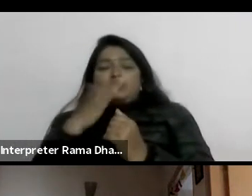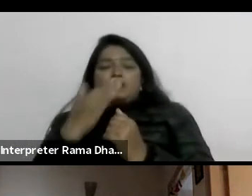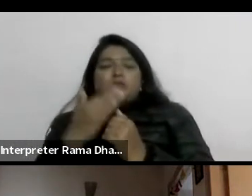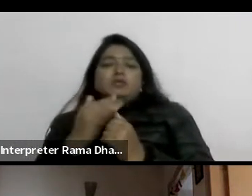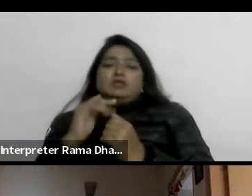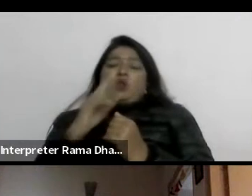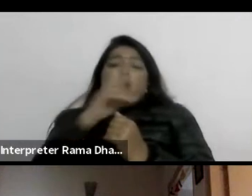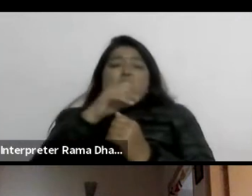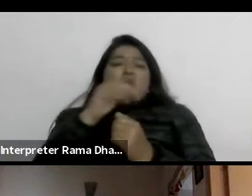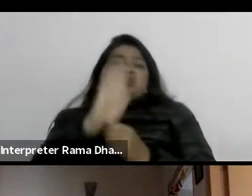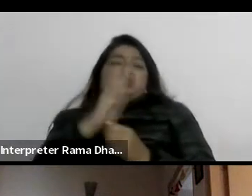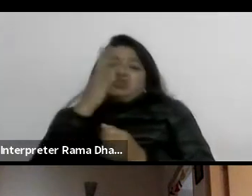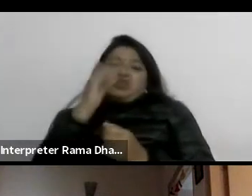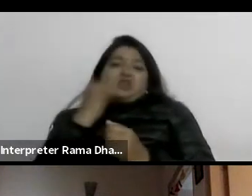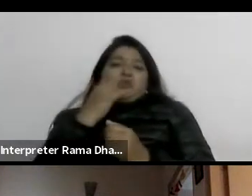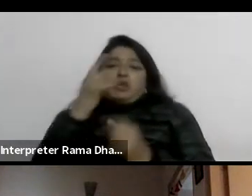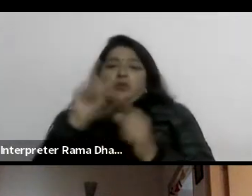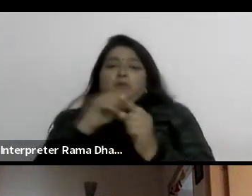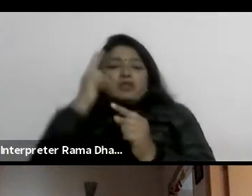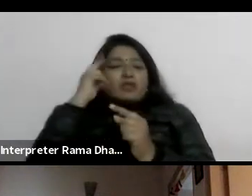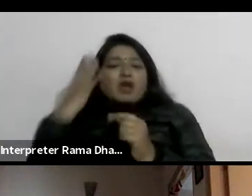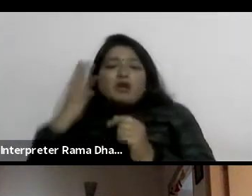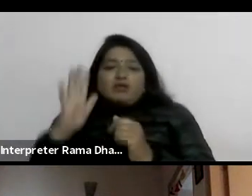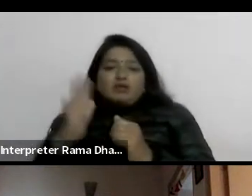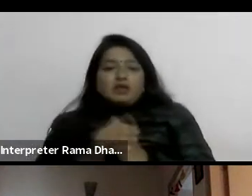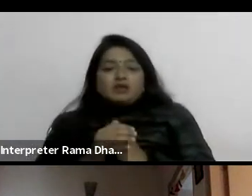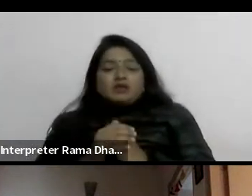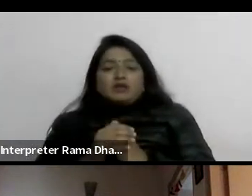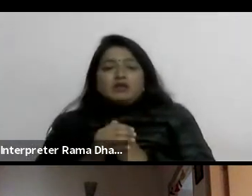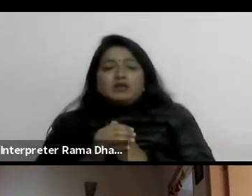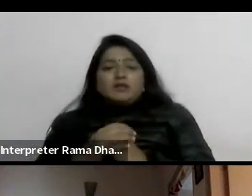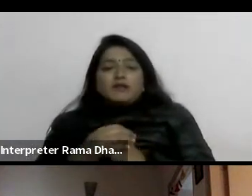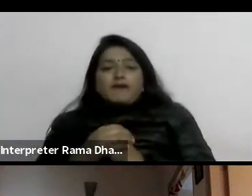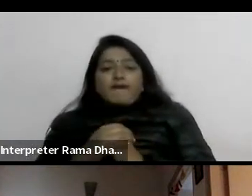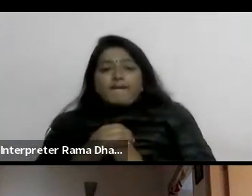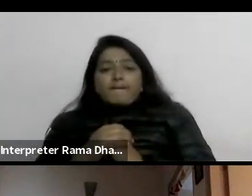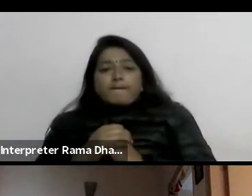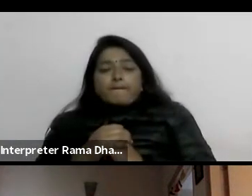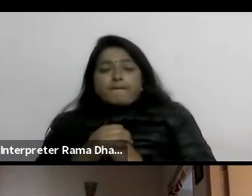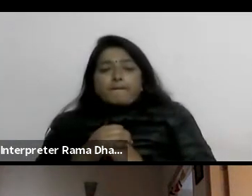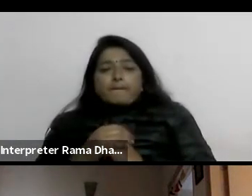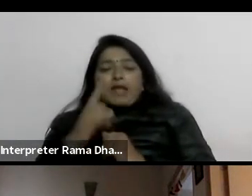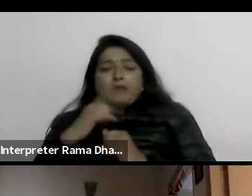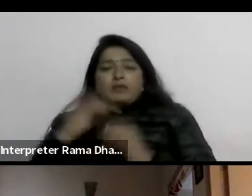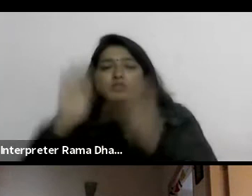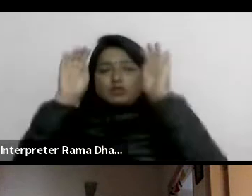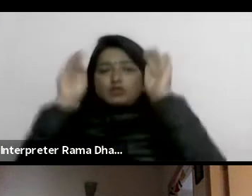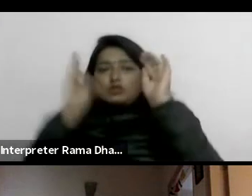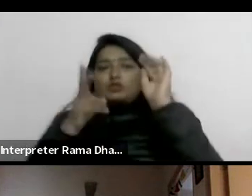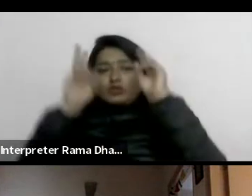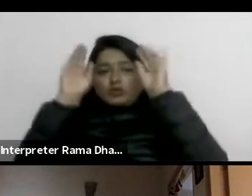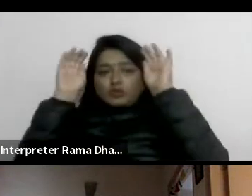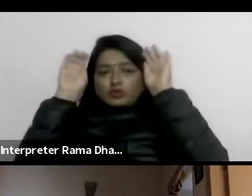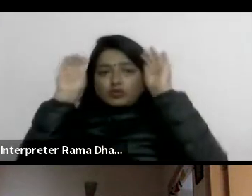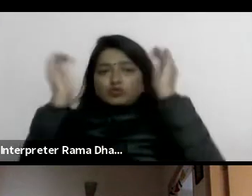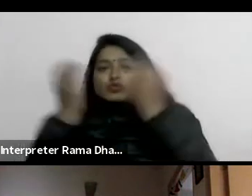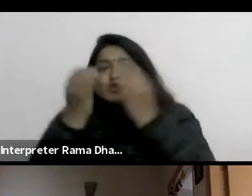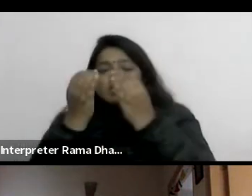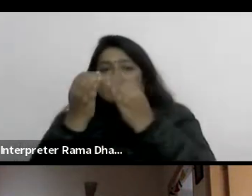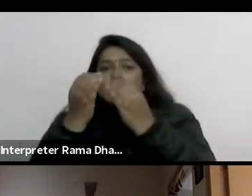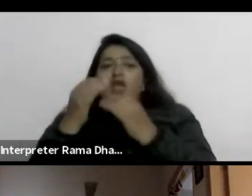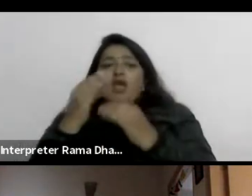existence. And so I think to some extent, we have to really protect the right of women to